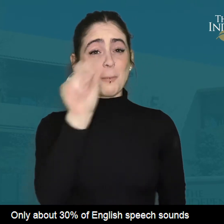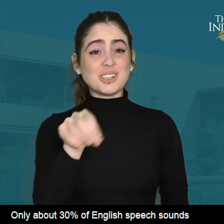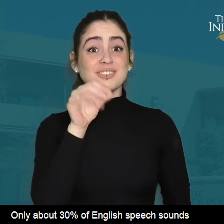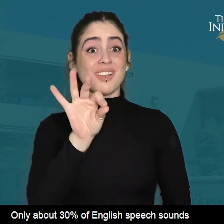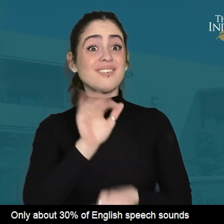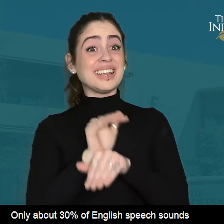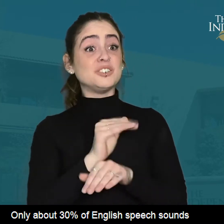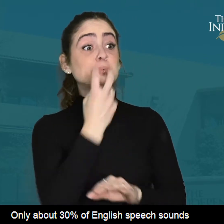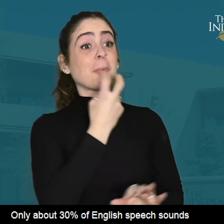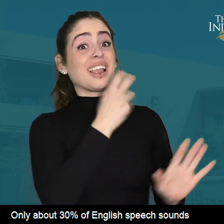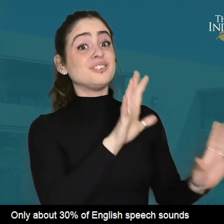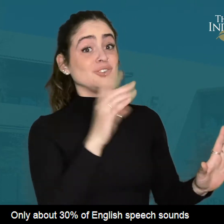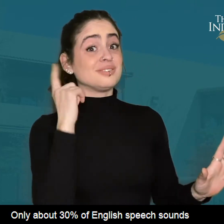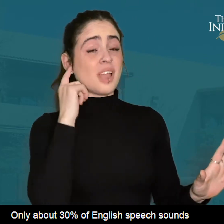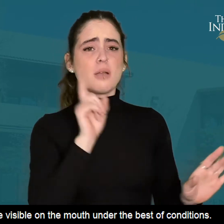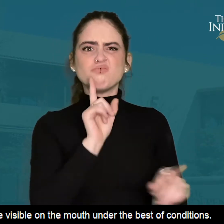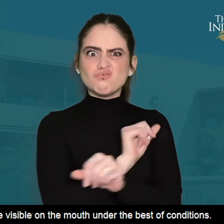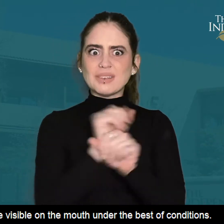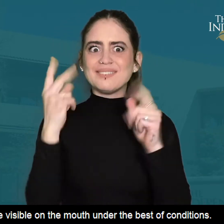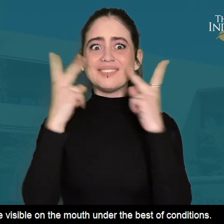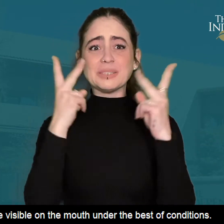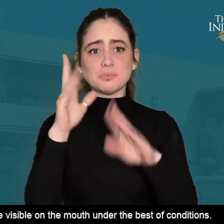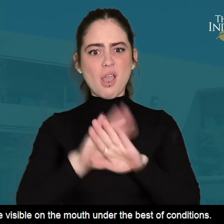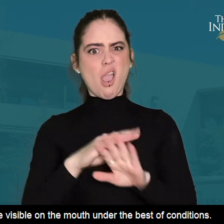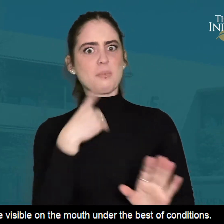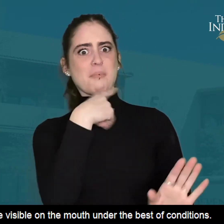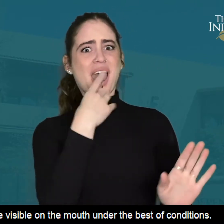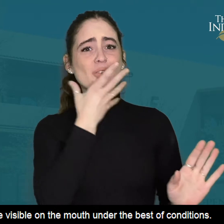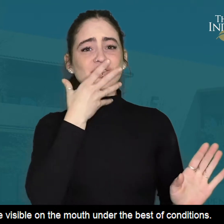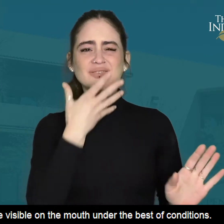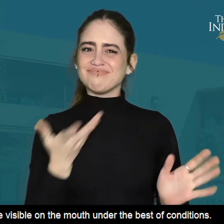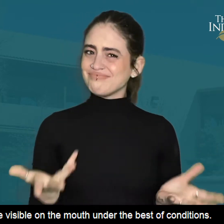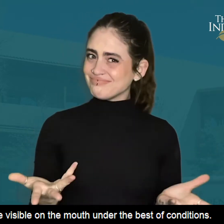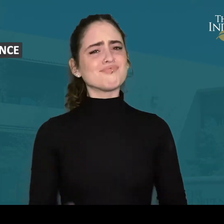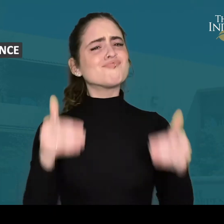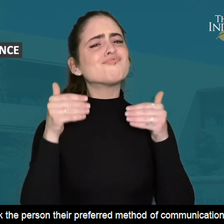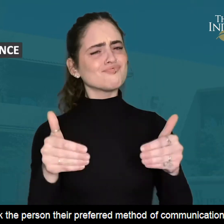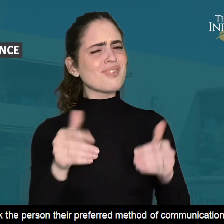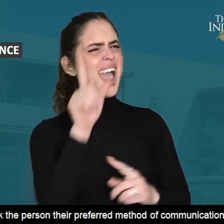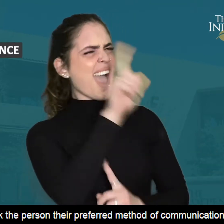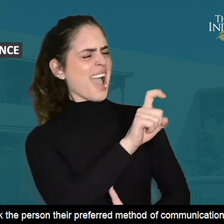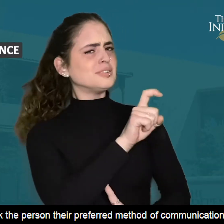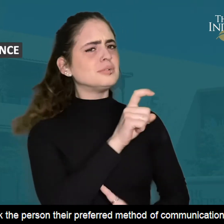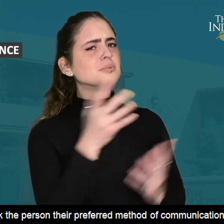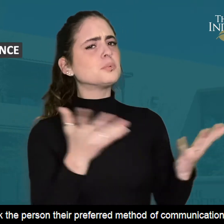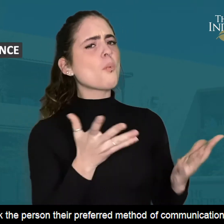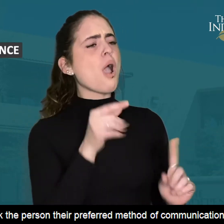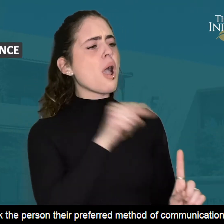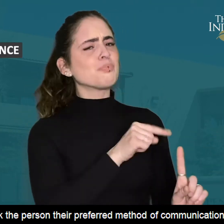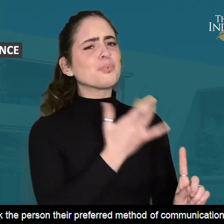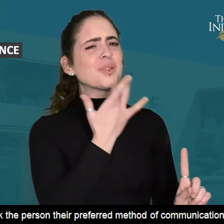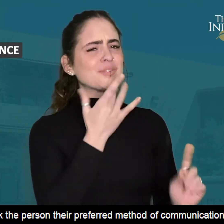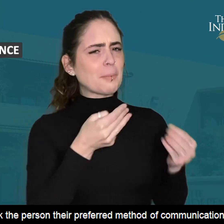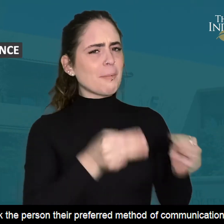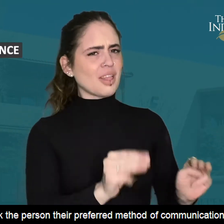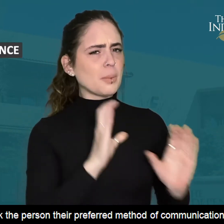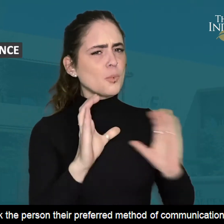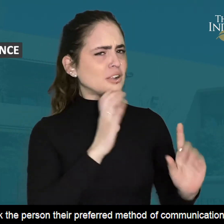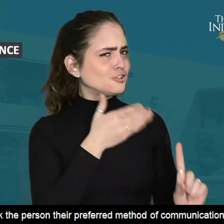about 30% of English speech sounds are visible on the mouth under the best condition. Do ask the person their